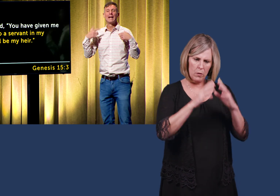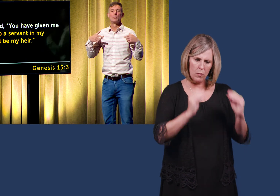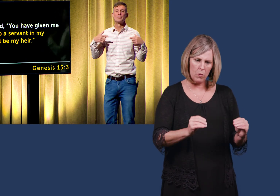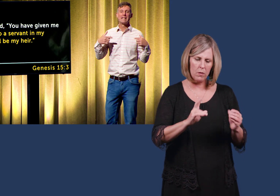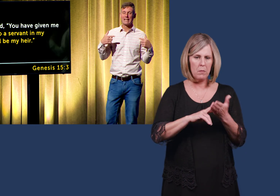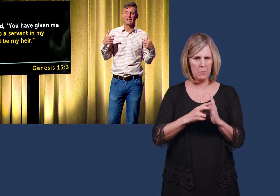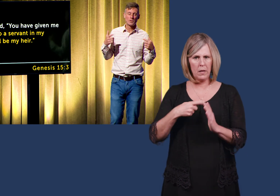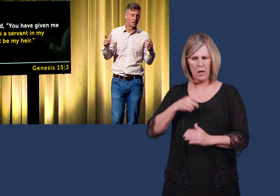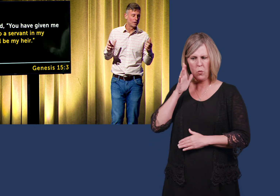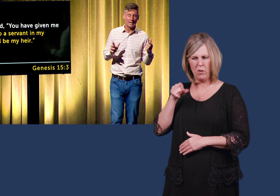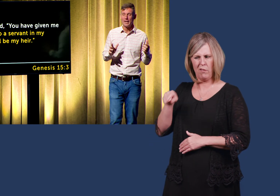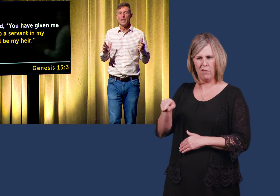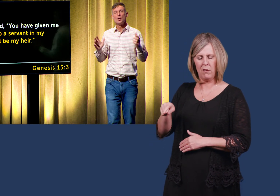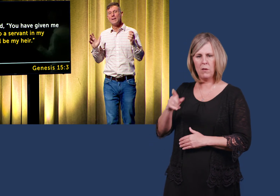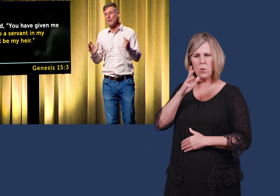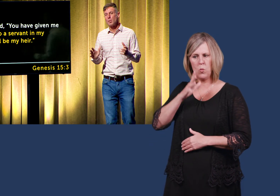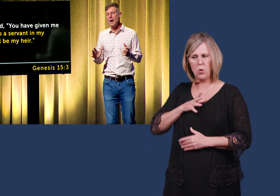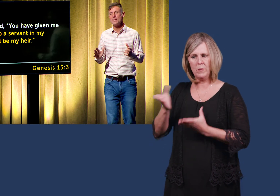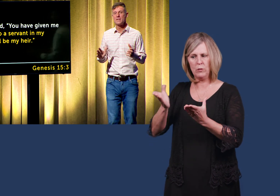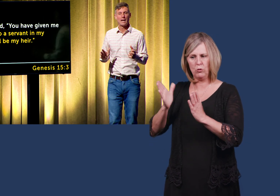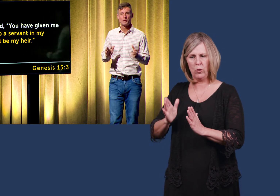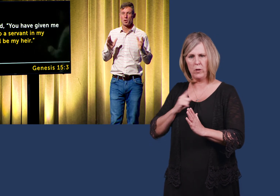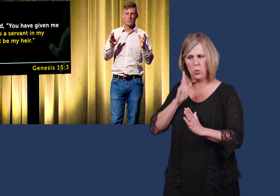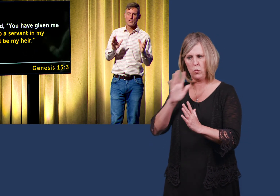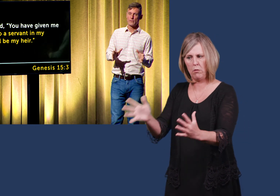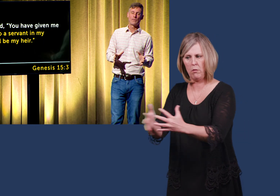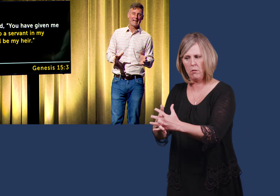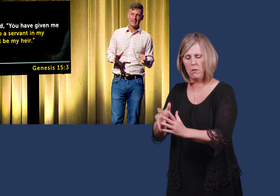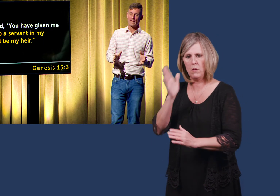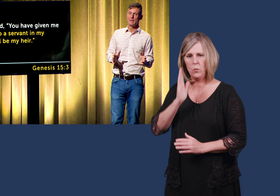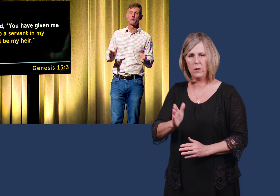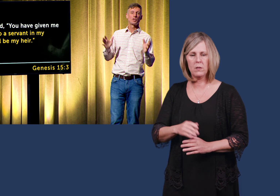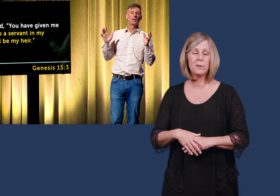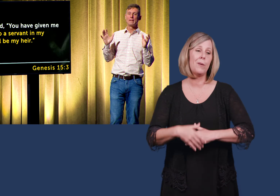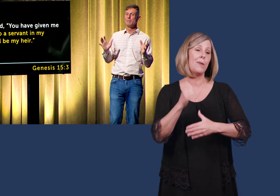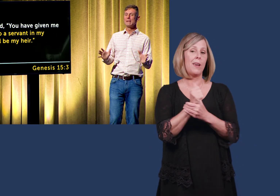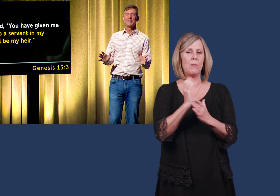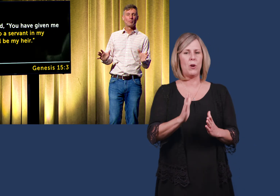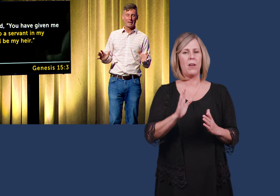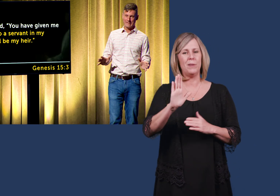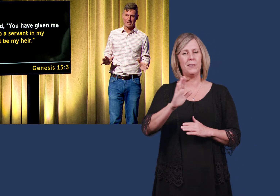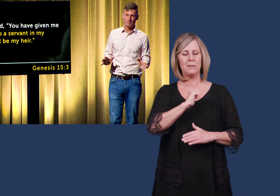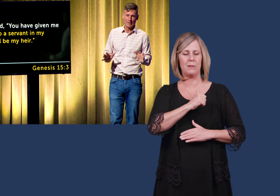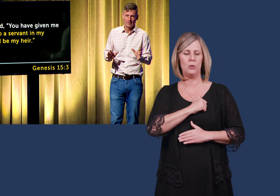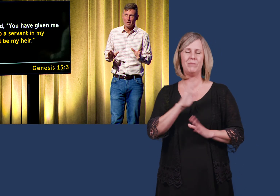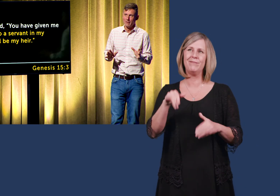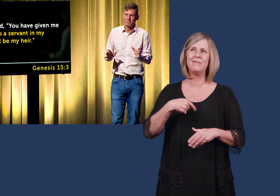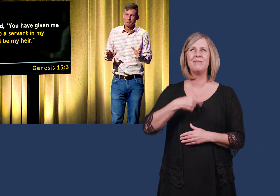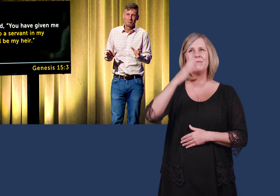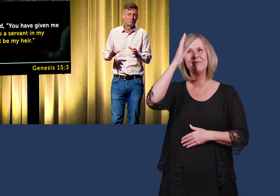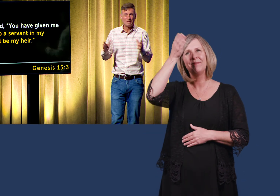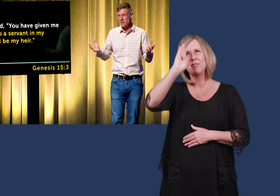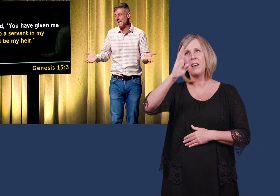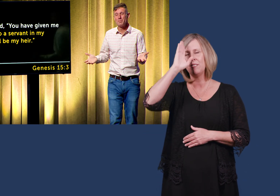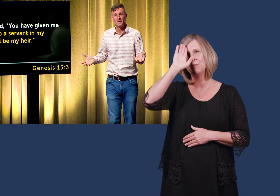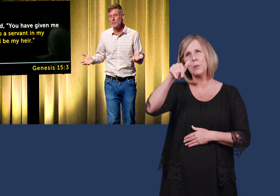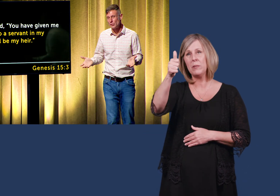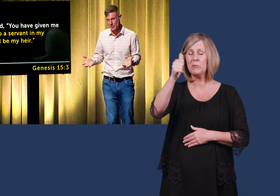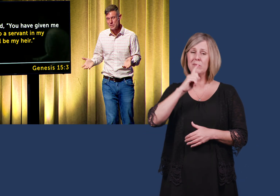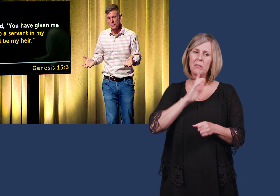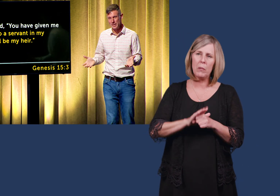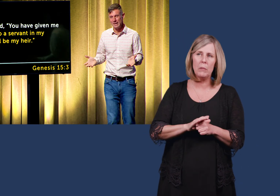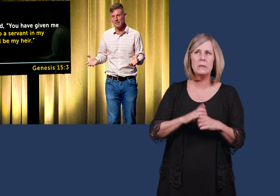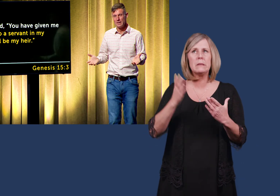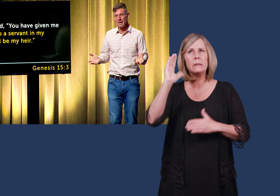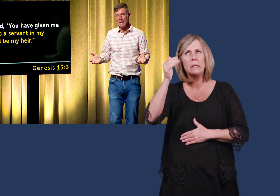can see what Abram's thinking. He's going, look, God, you made a promise. I'm sure it was in good faith. I'm sure you didn't mean to break it, but you're not going to be able to